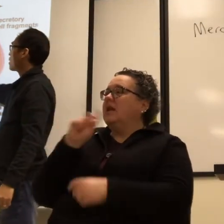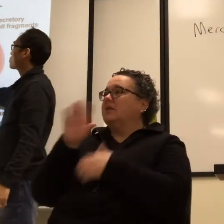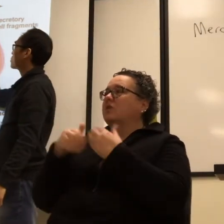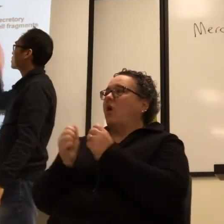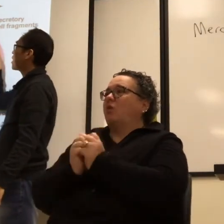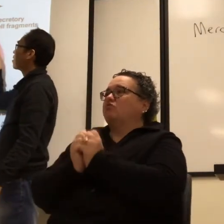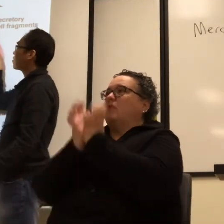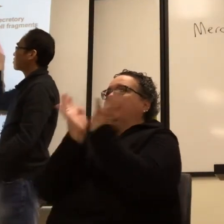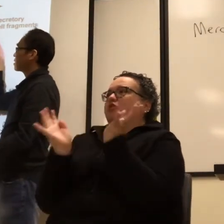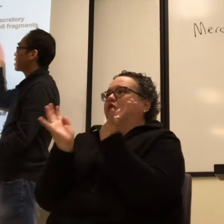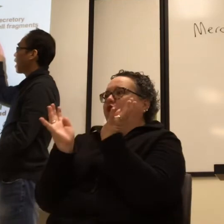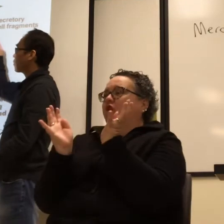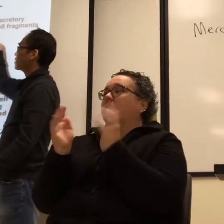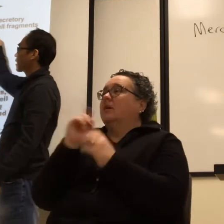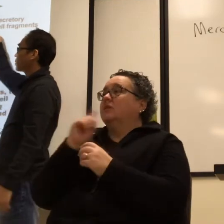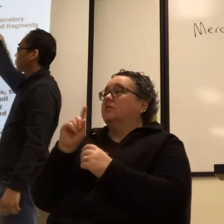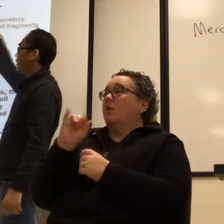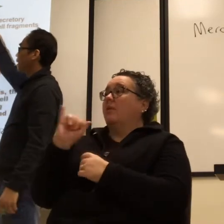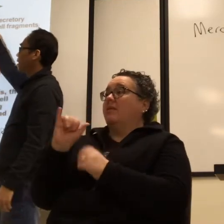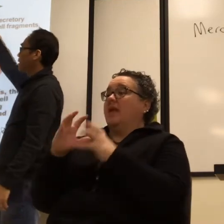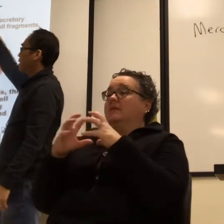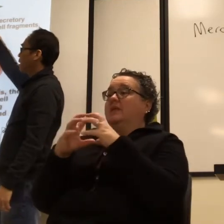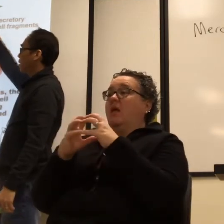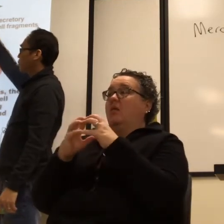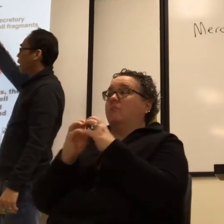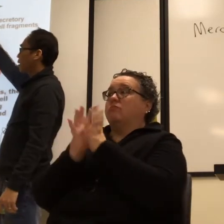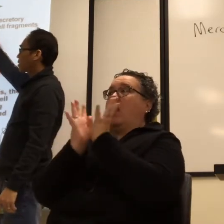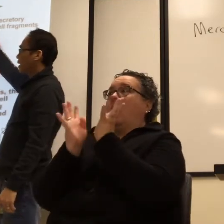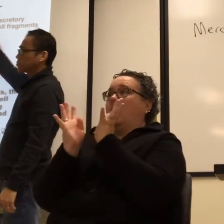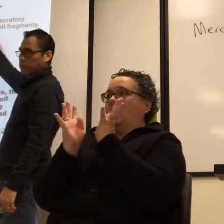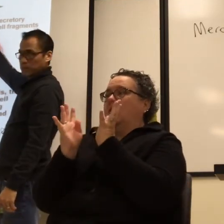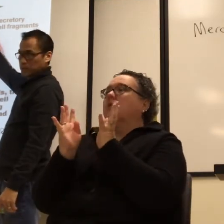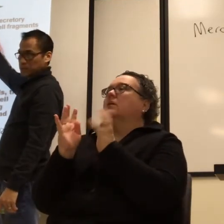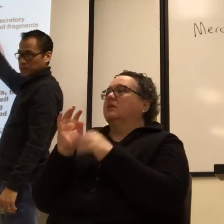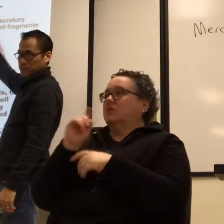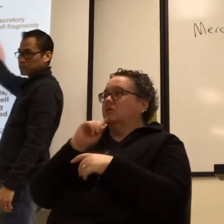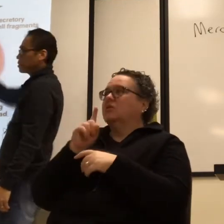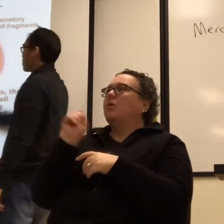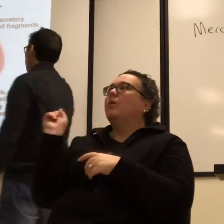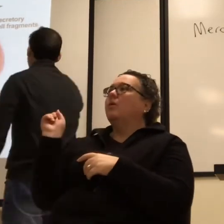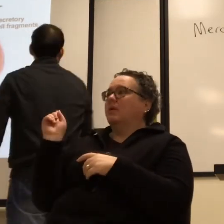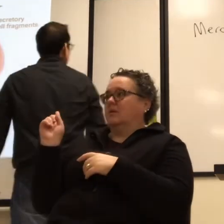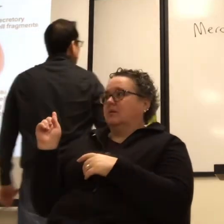So the ruptured cell is how the secretory product gets released.